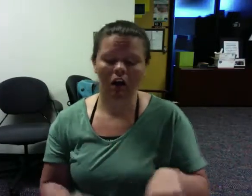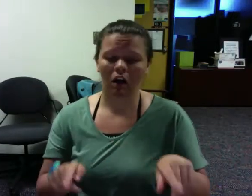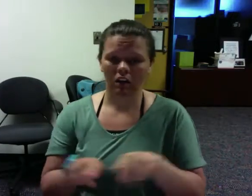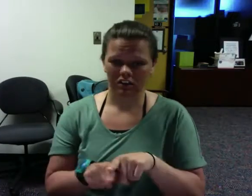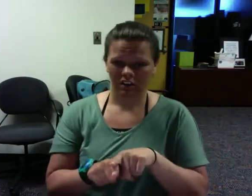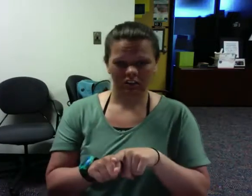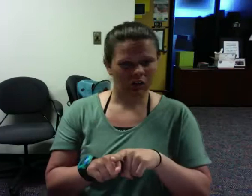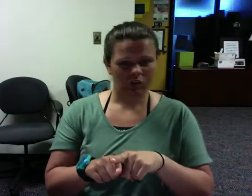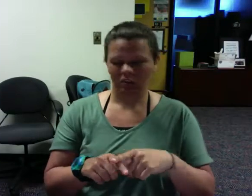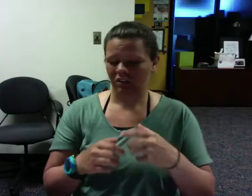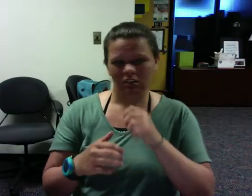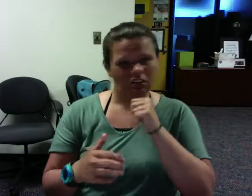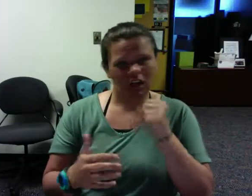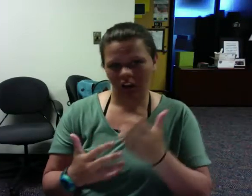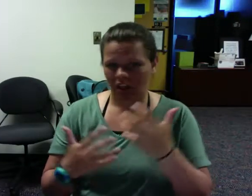graph.